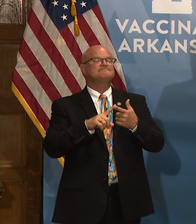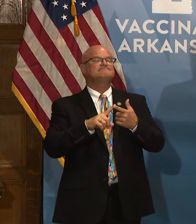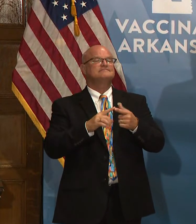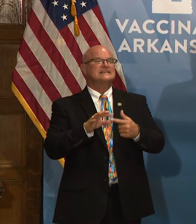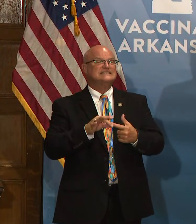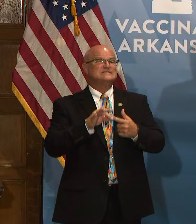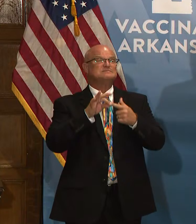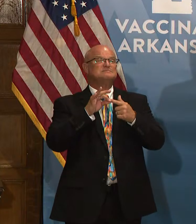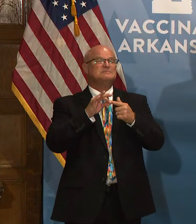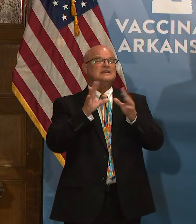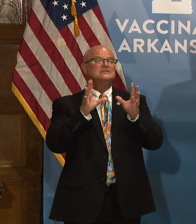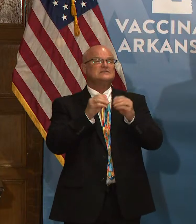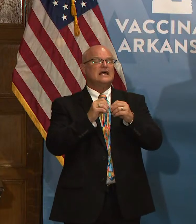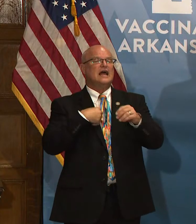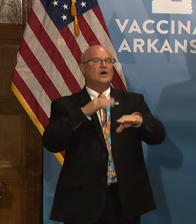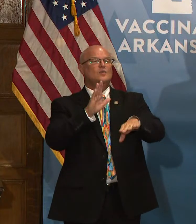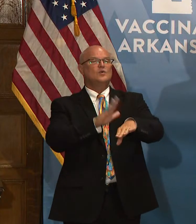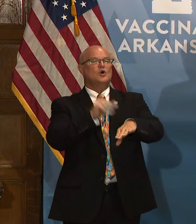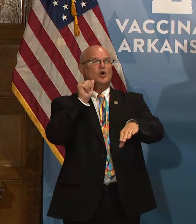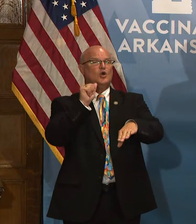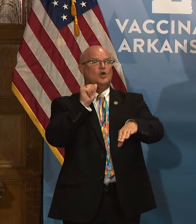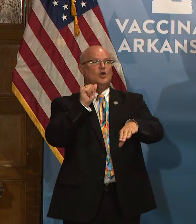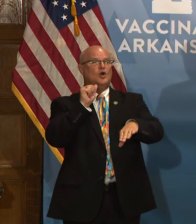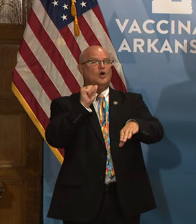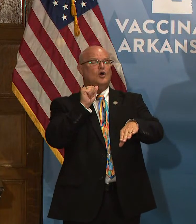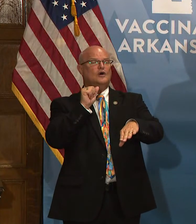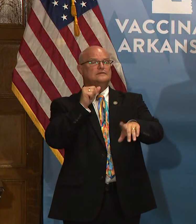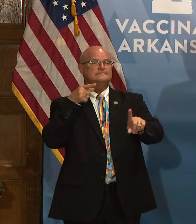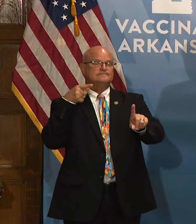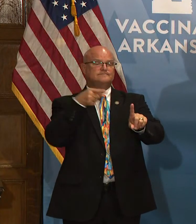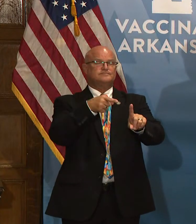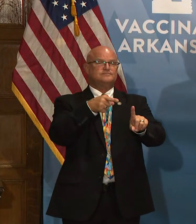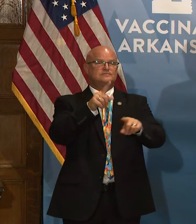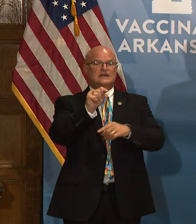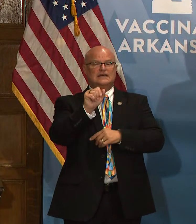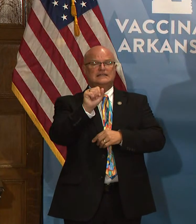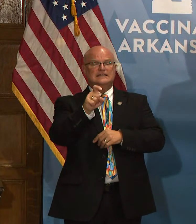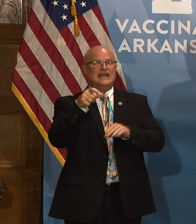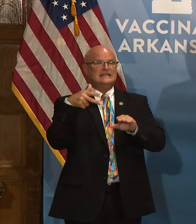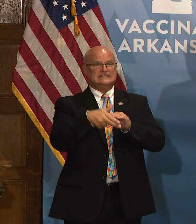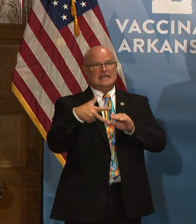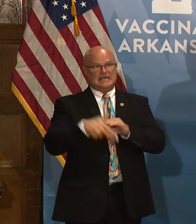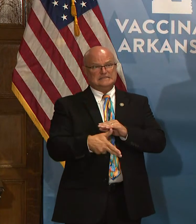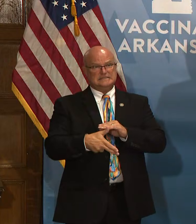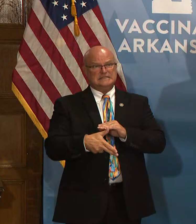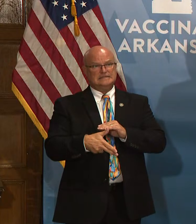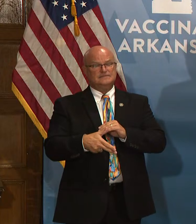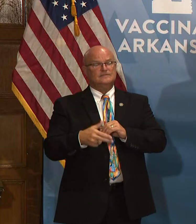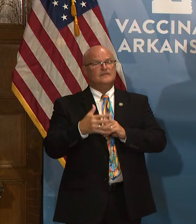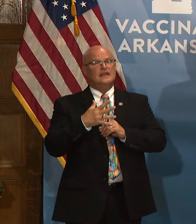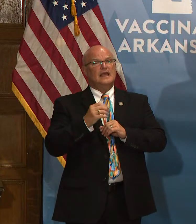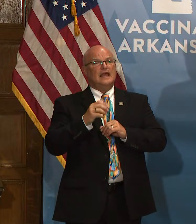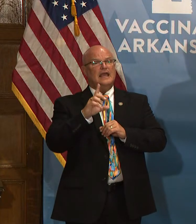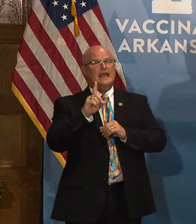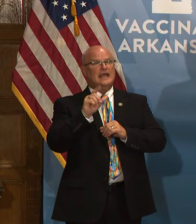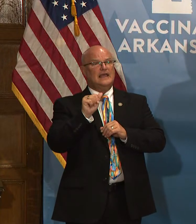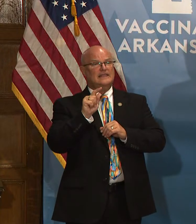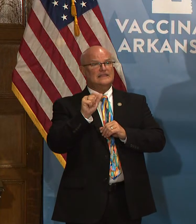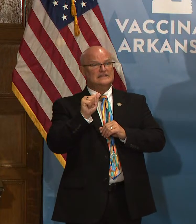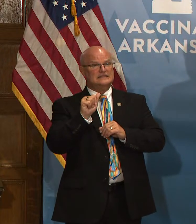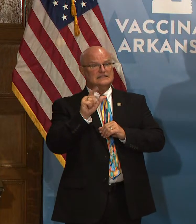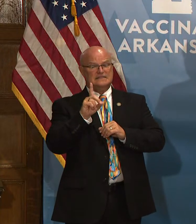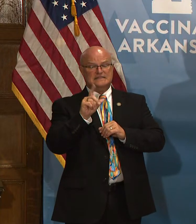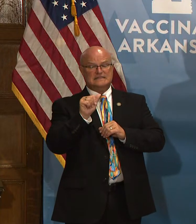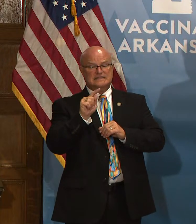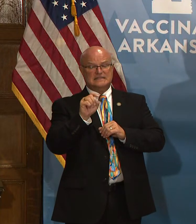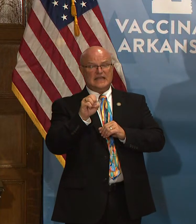special session that I will call primarily to look at tax cuts. And the date of that has not been